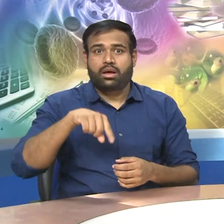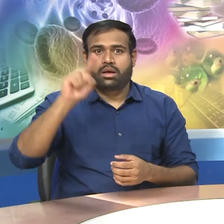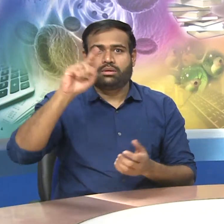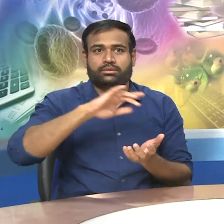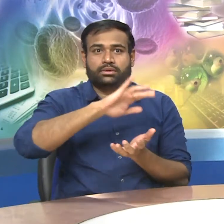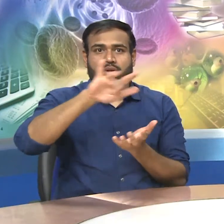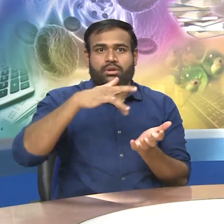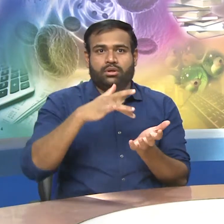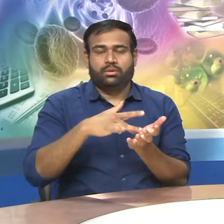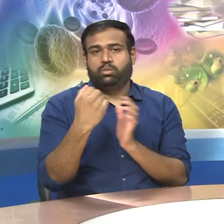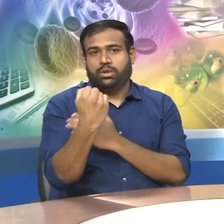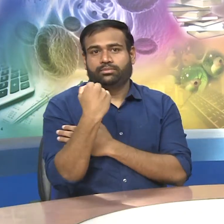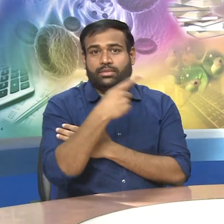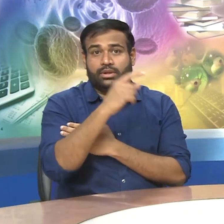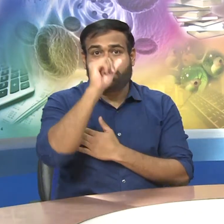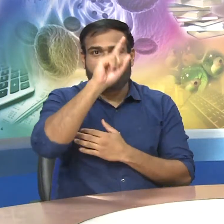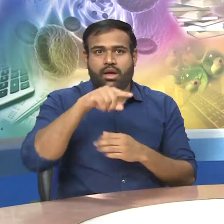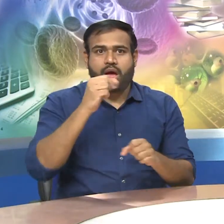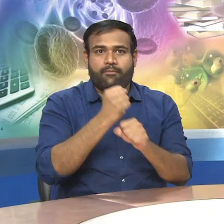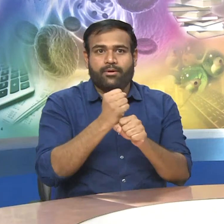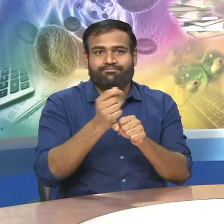Union is more powerful than state.